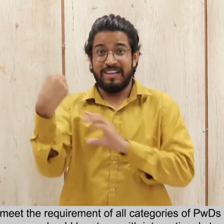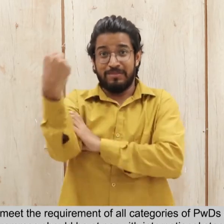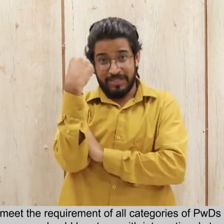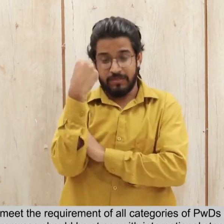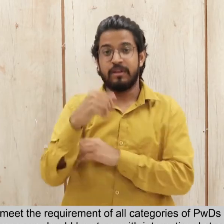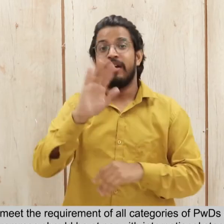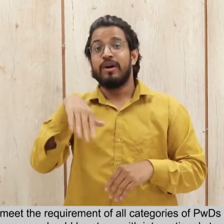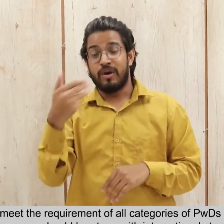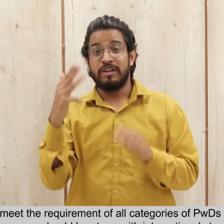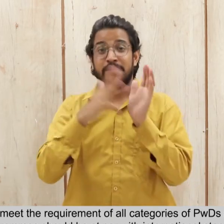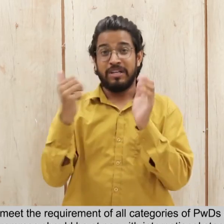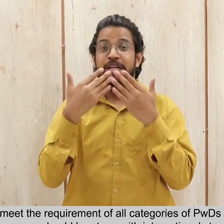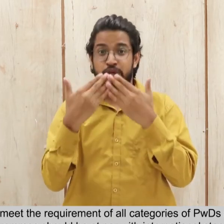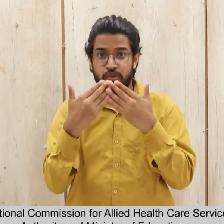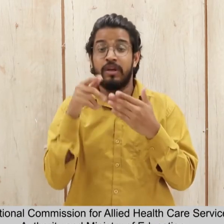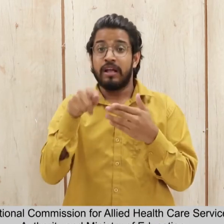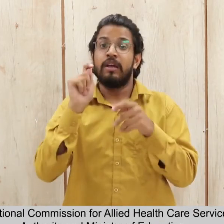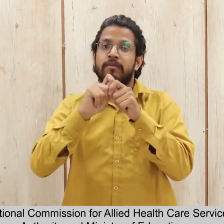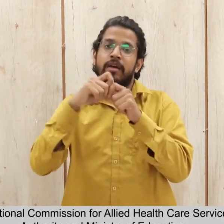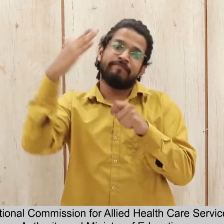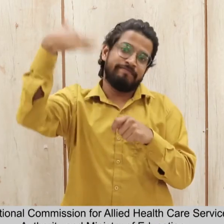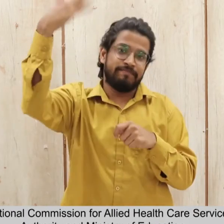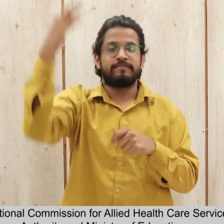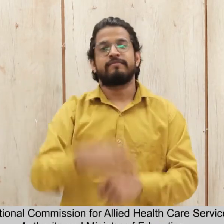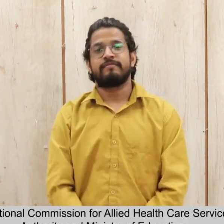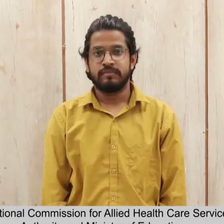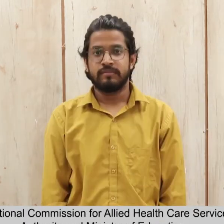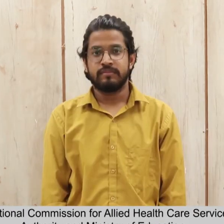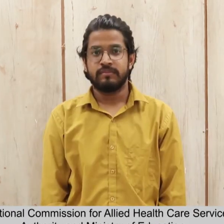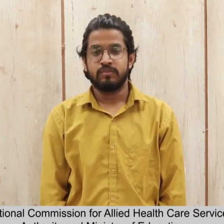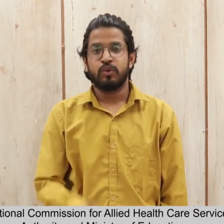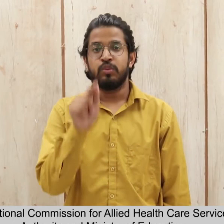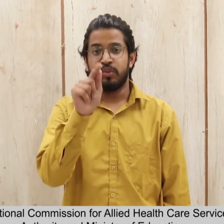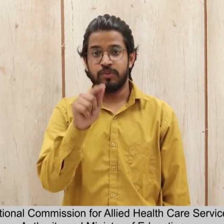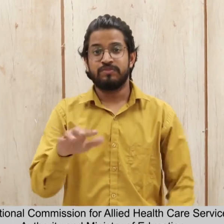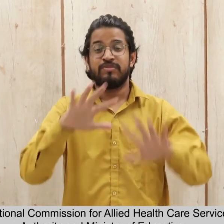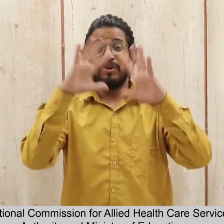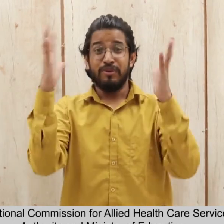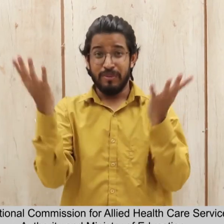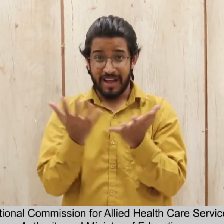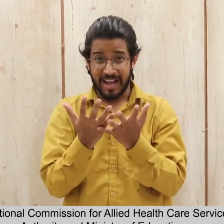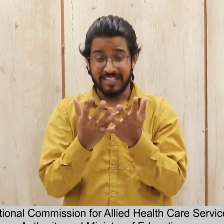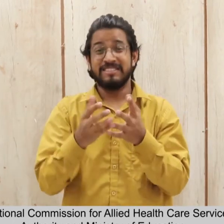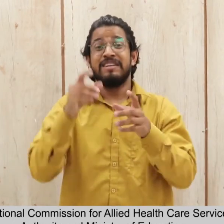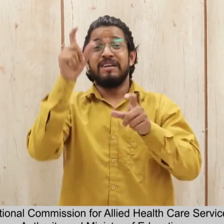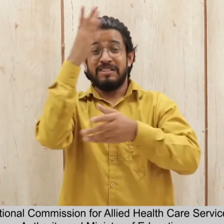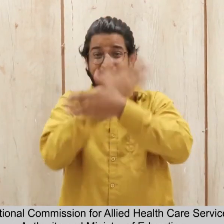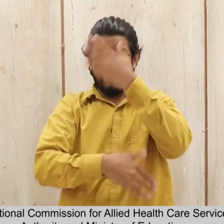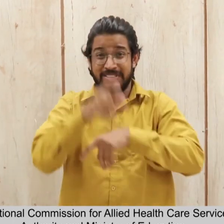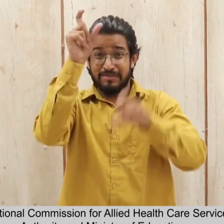standards. RCI shall work in tandem with NCTE, National Commission for Allied Healthcare Services, National Medical Authority